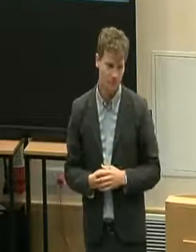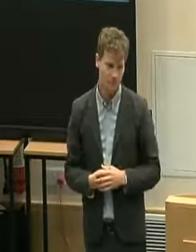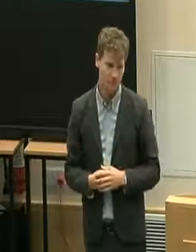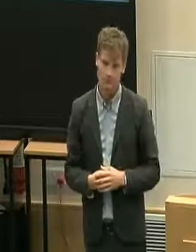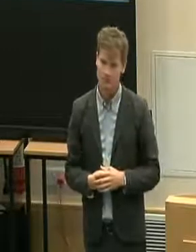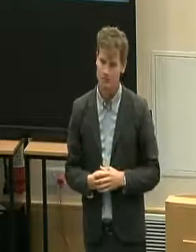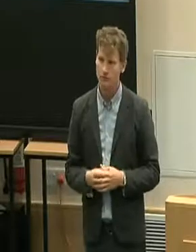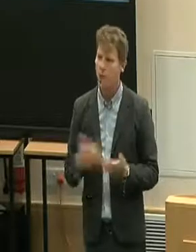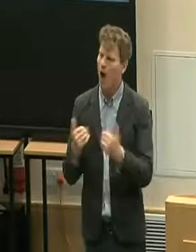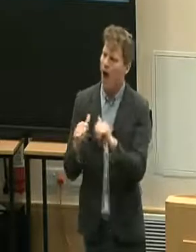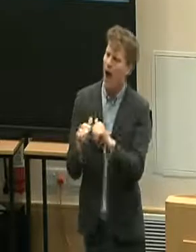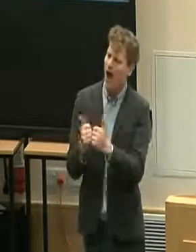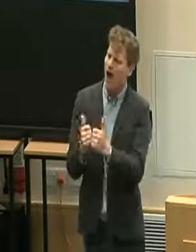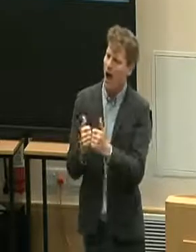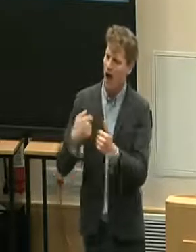disadvantage, if you like.